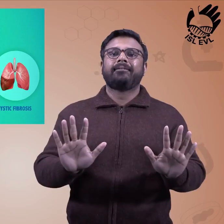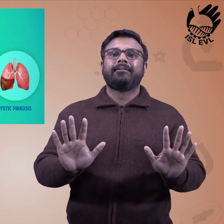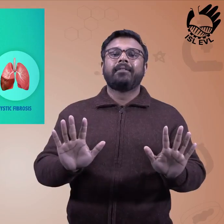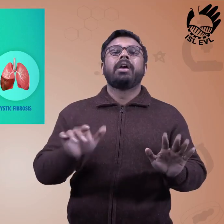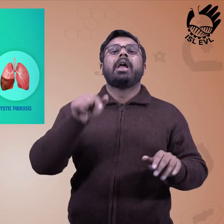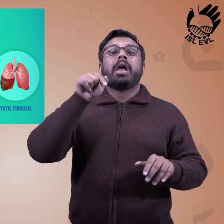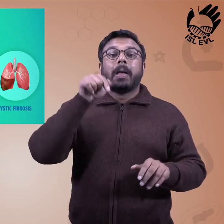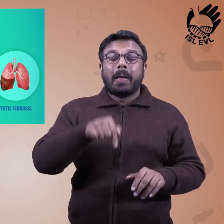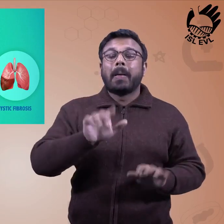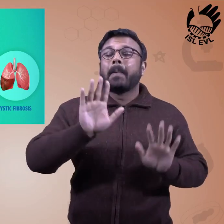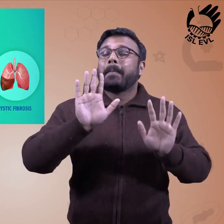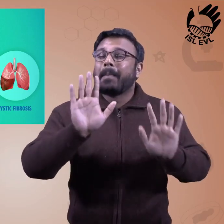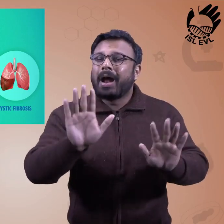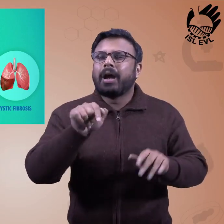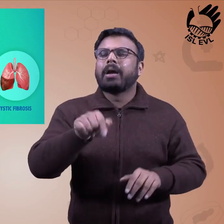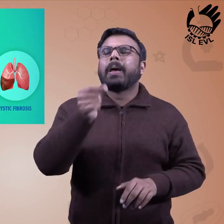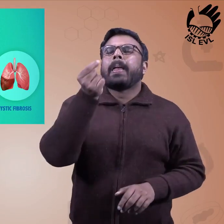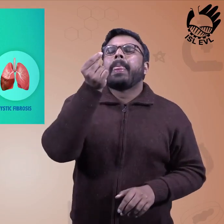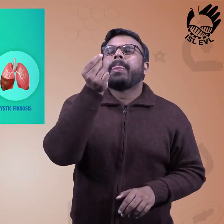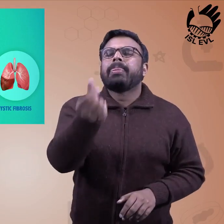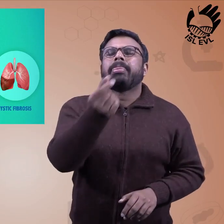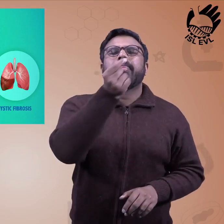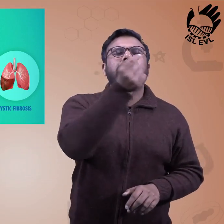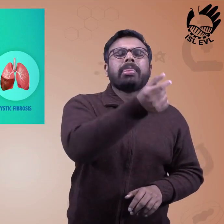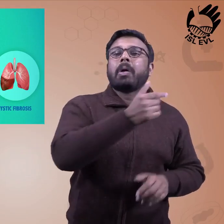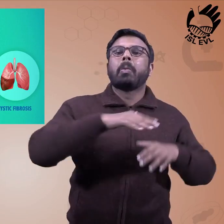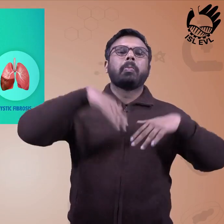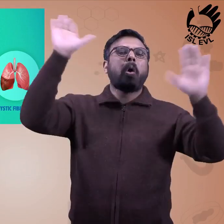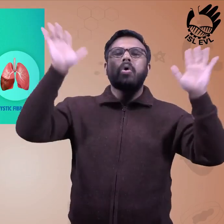However, these are rare.